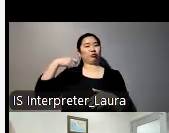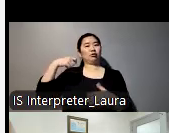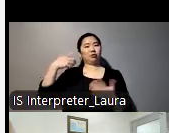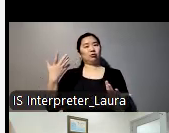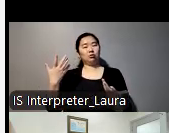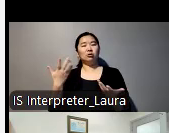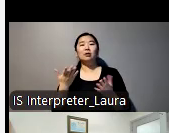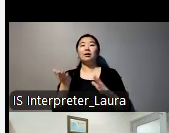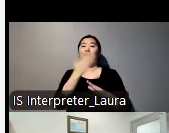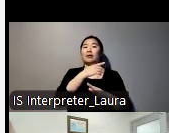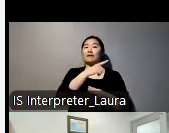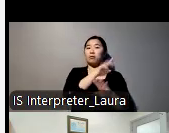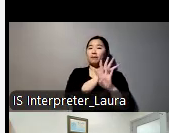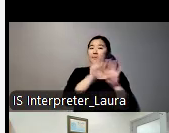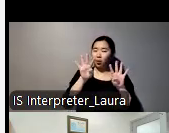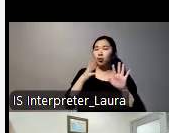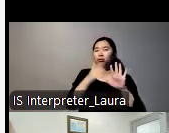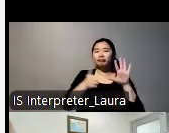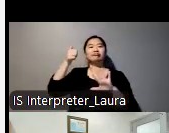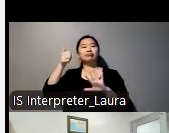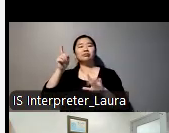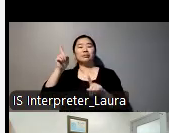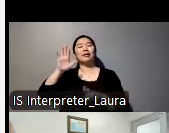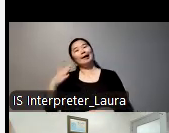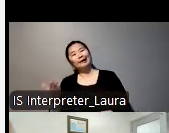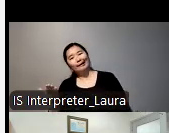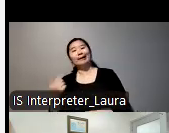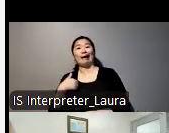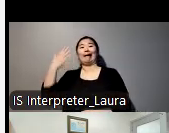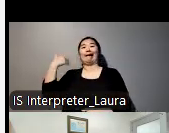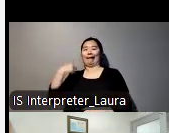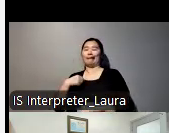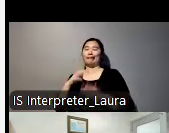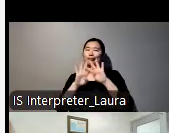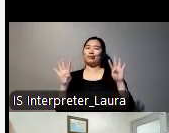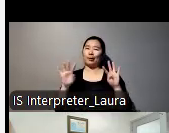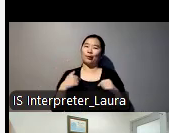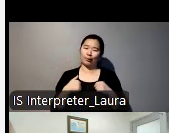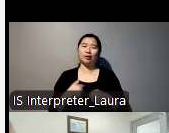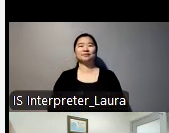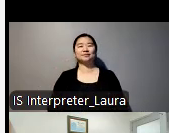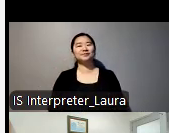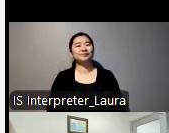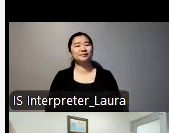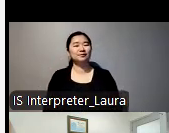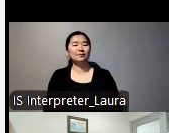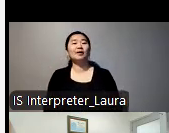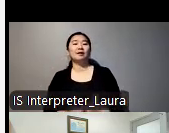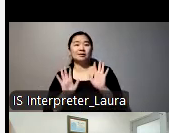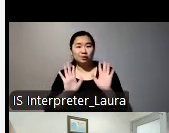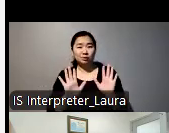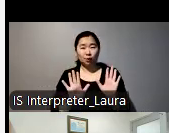contrary to Article 4 and 14 of the CRPD, and denying the legal